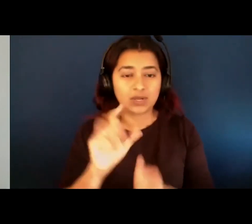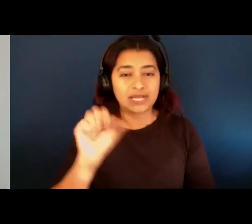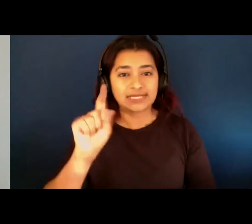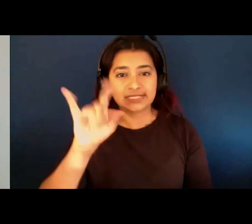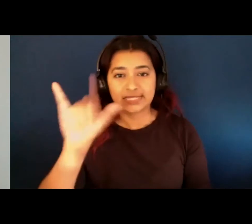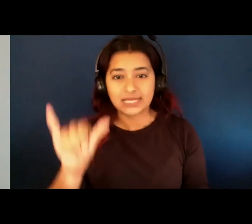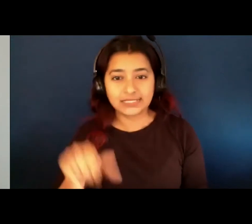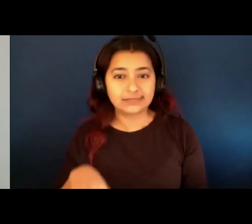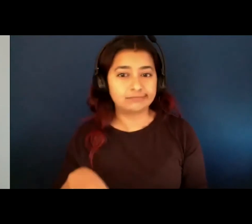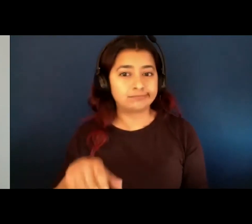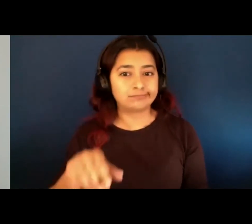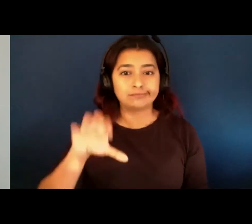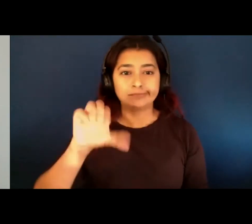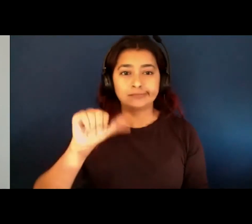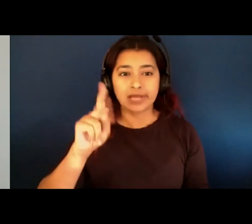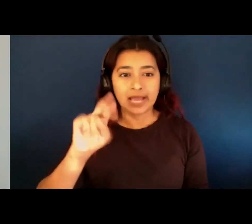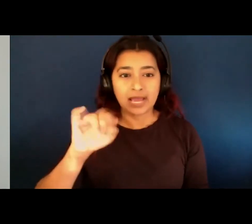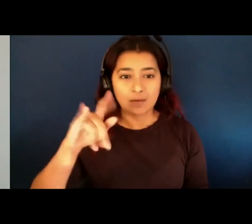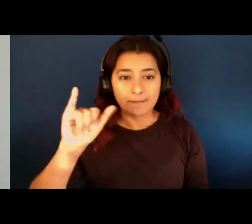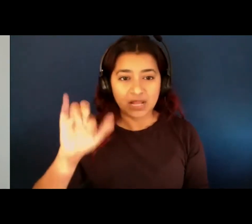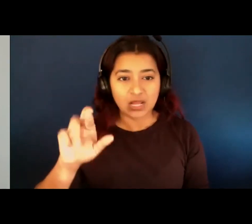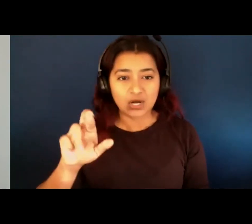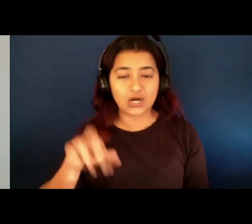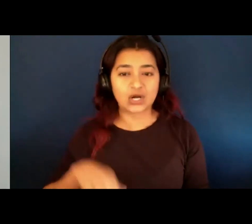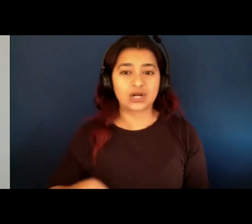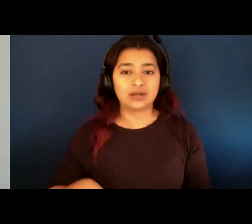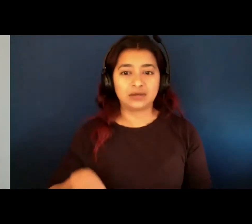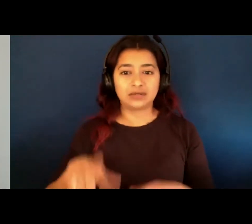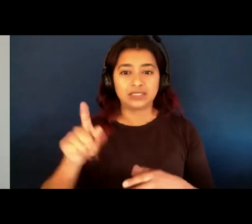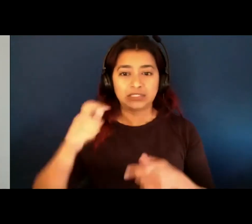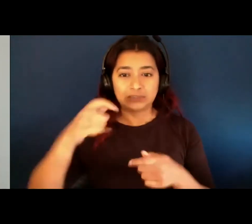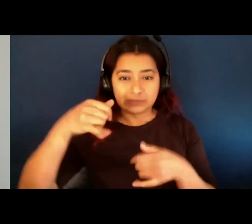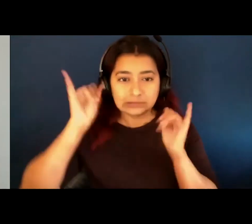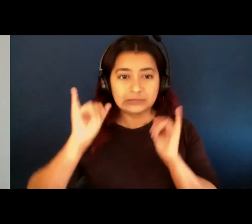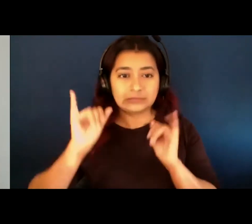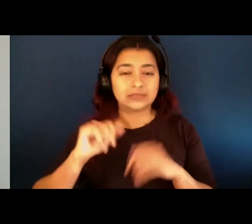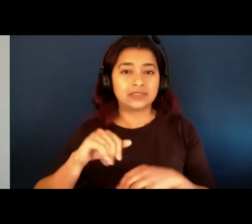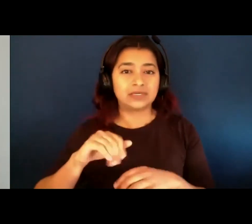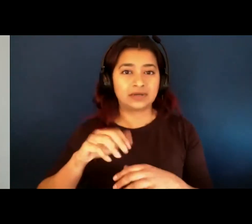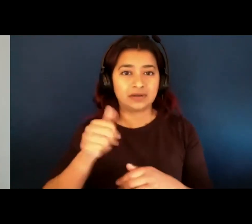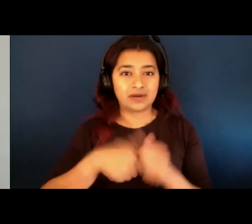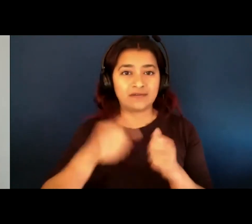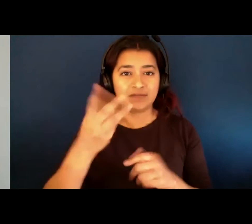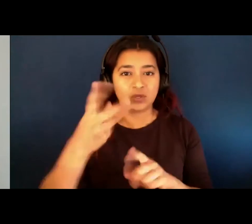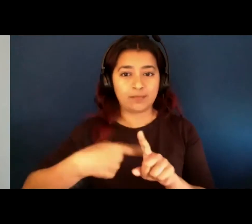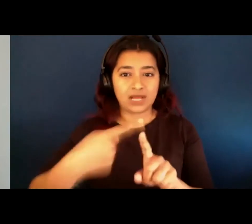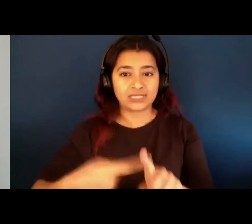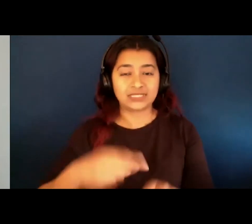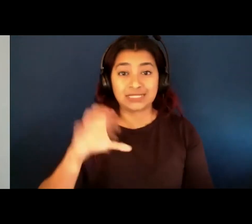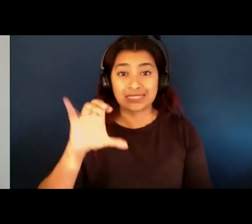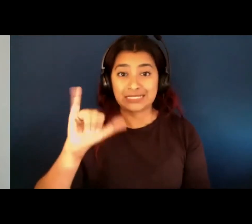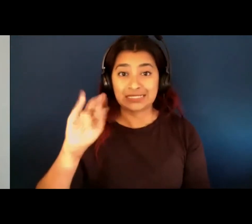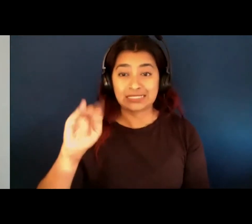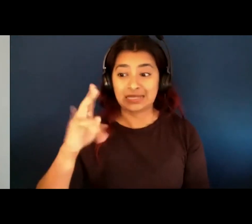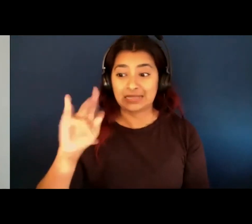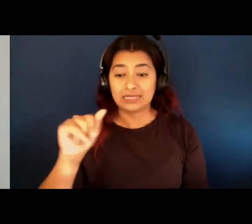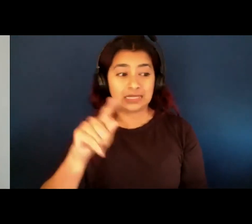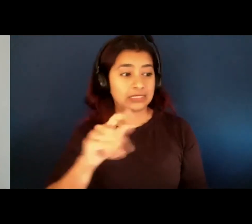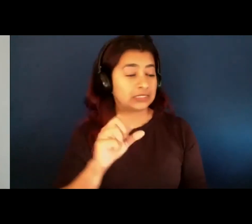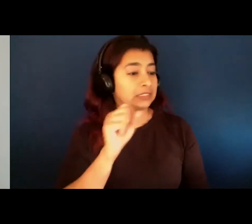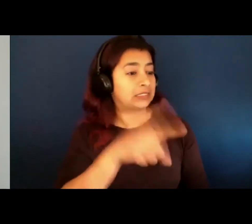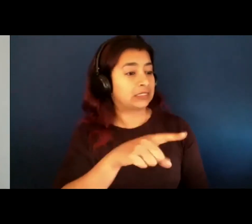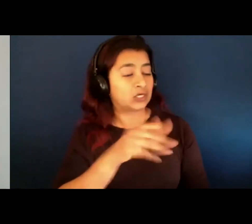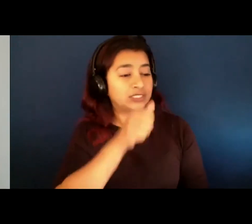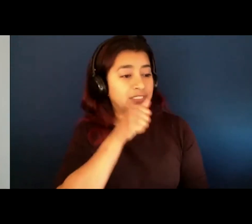woolly caterpillar unibrow that she razored away every couple months. Cynthia, who tossed her secrets and her cans into a